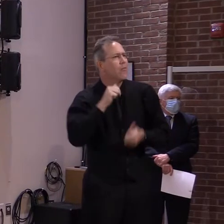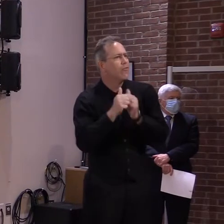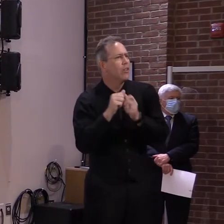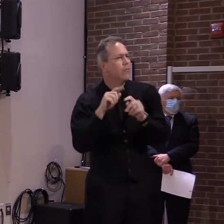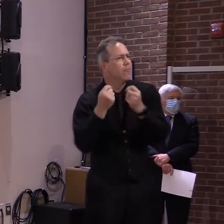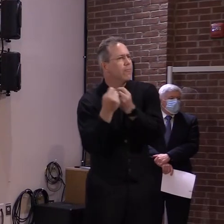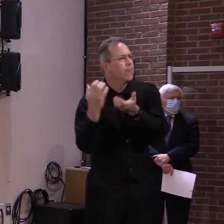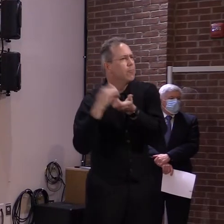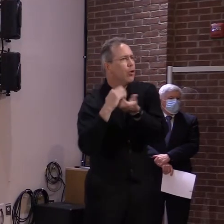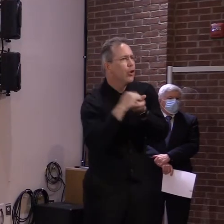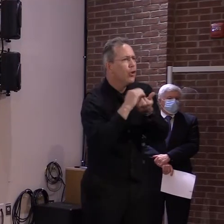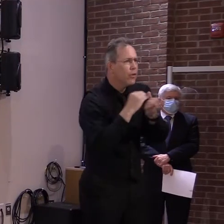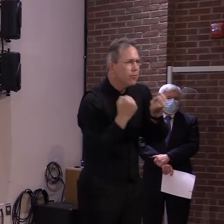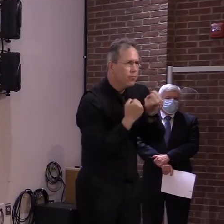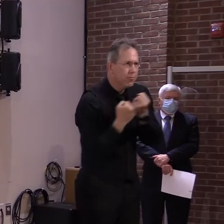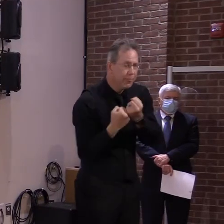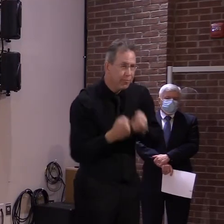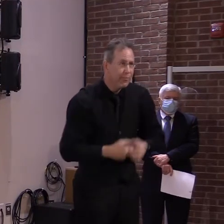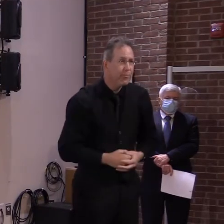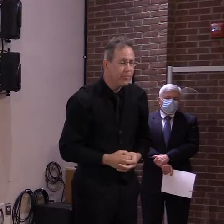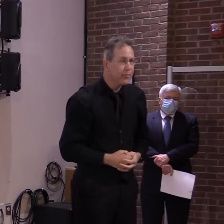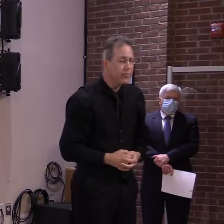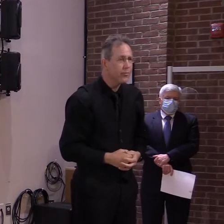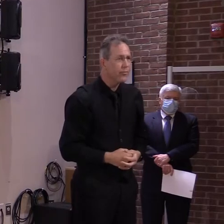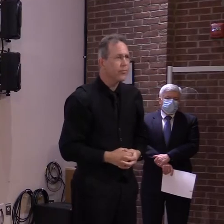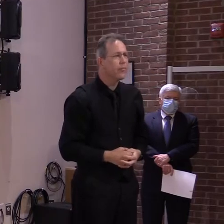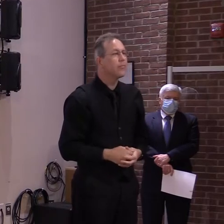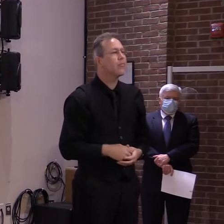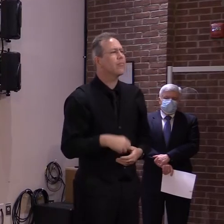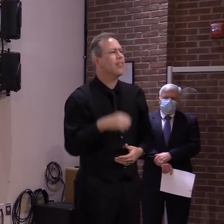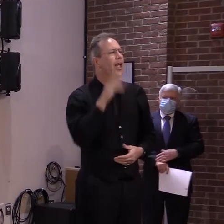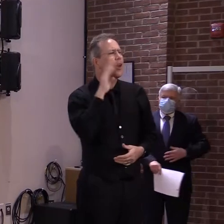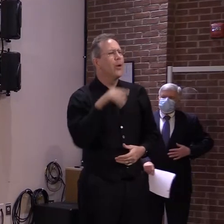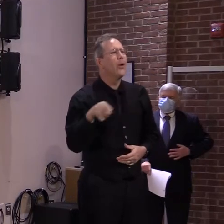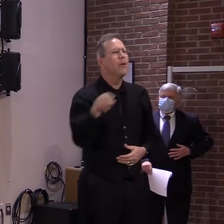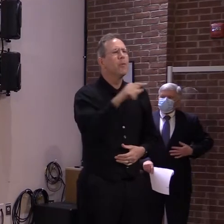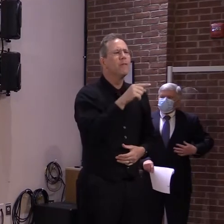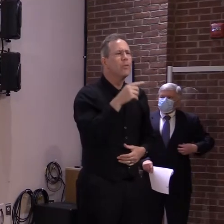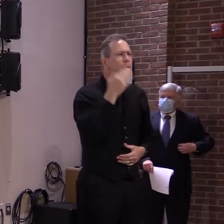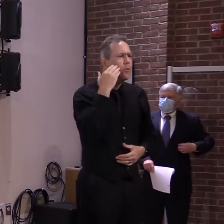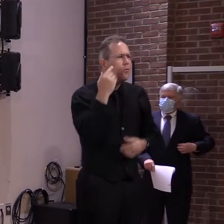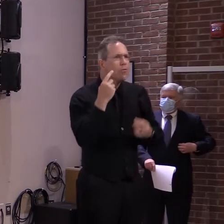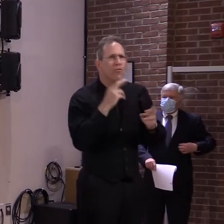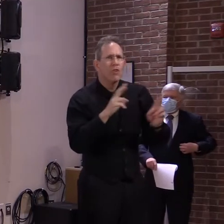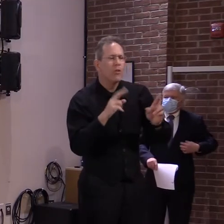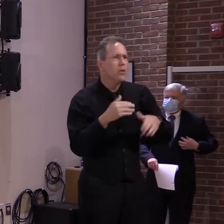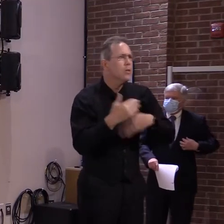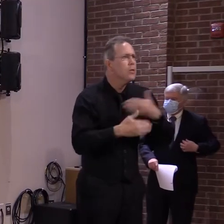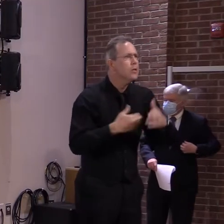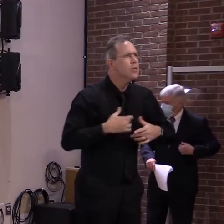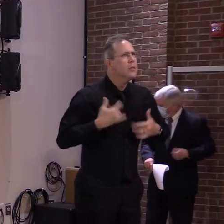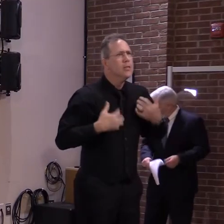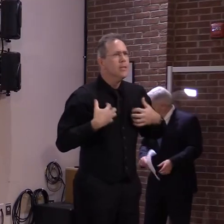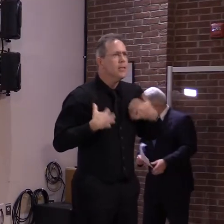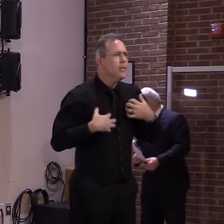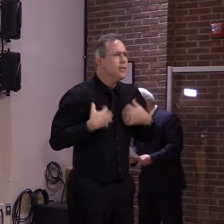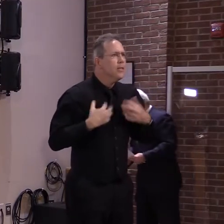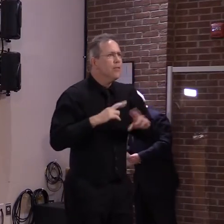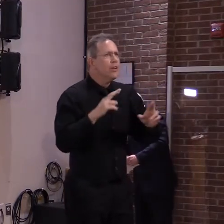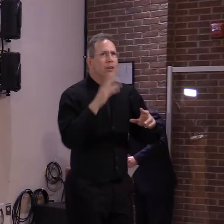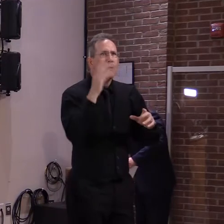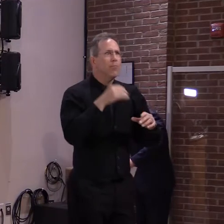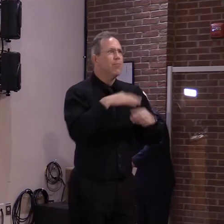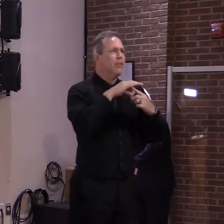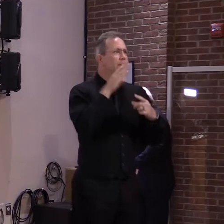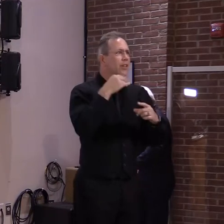that we have. I know most are anxious to get back to normal, especially as the weather begins to get better. This